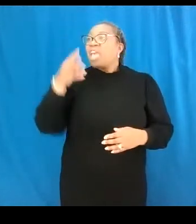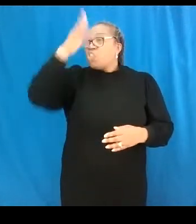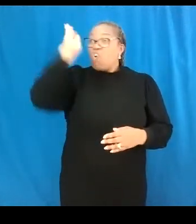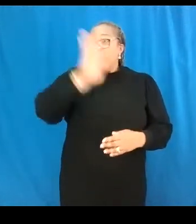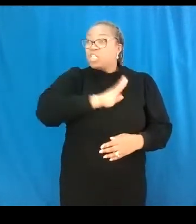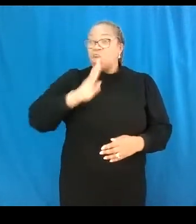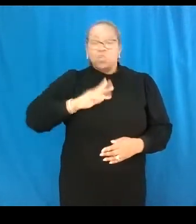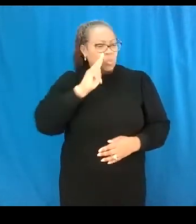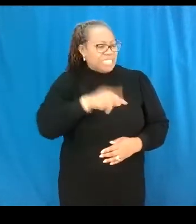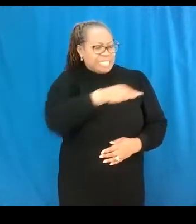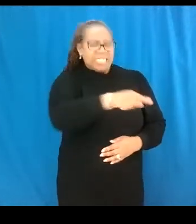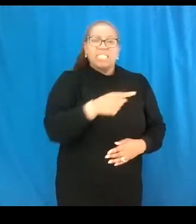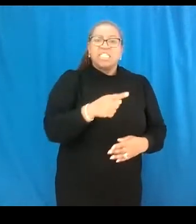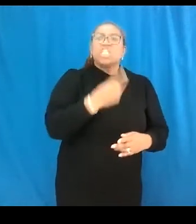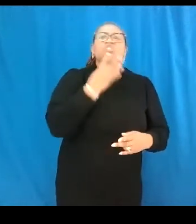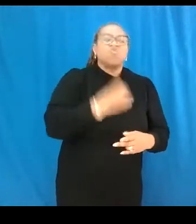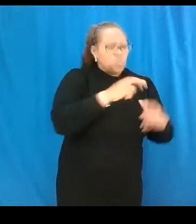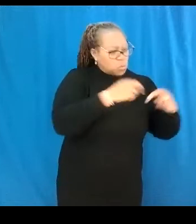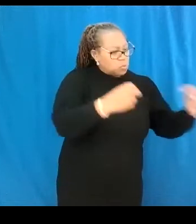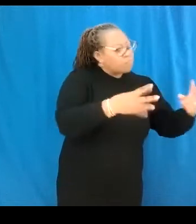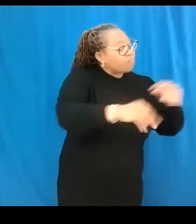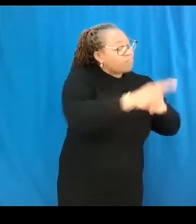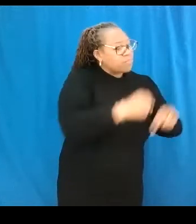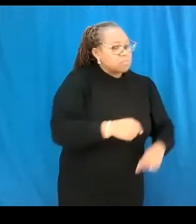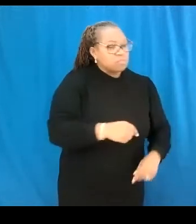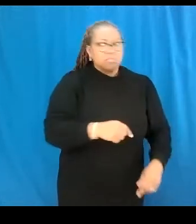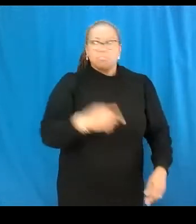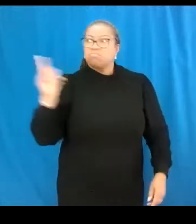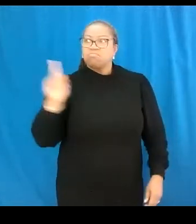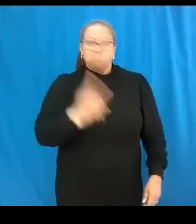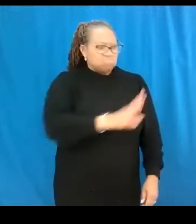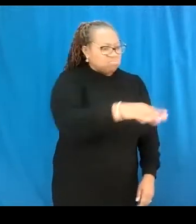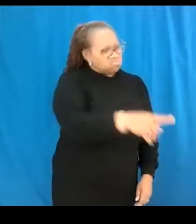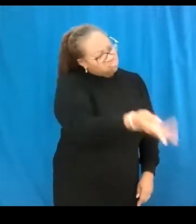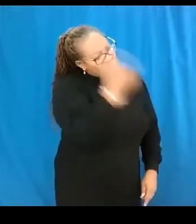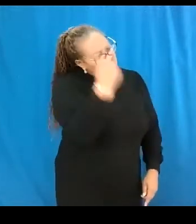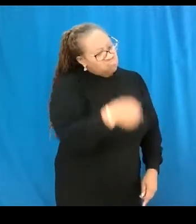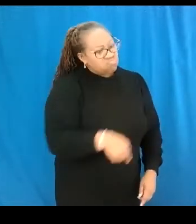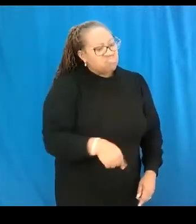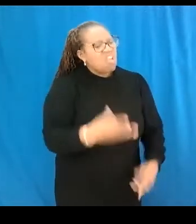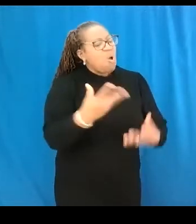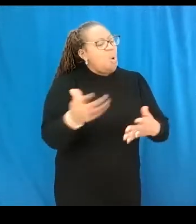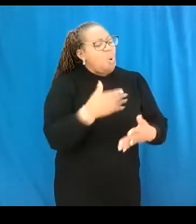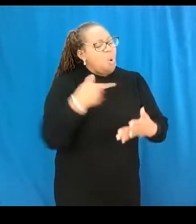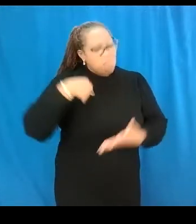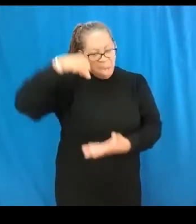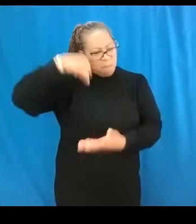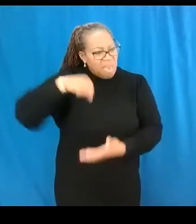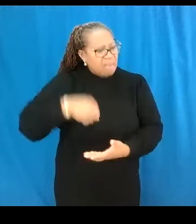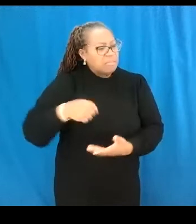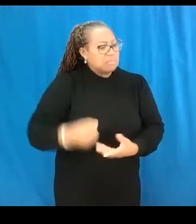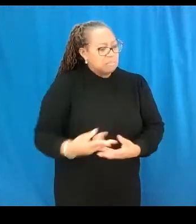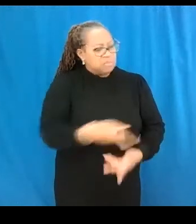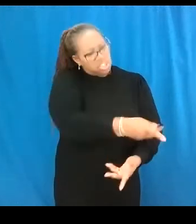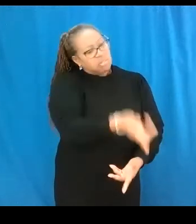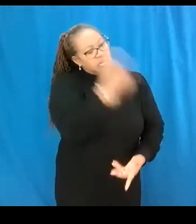gathering and they were socializing and will pick on one and say, hey, you, come with me, take all of my heavy stuff, all of my load, and walk with me for